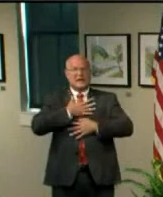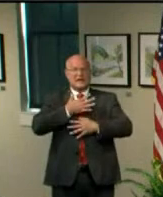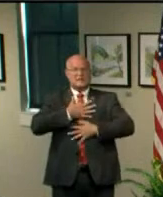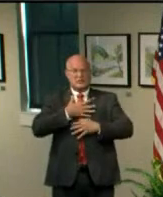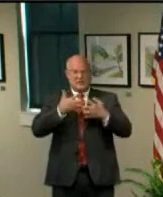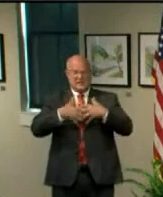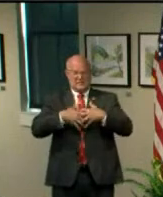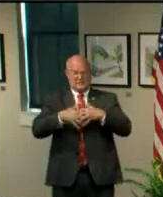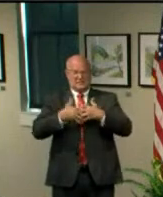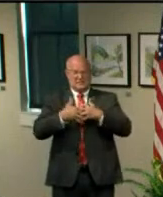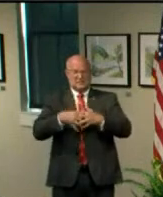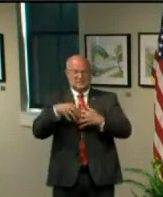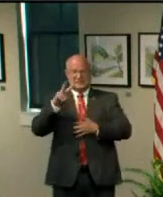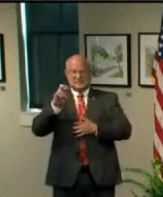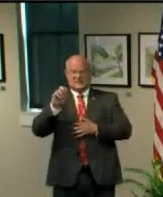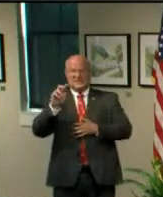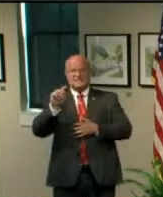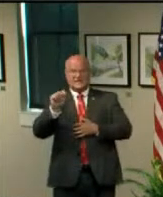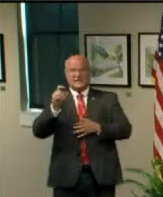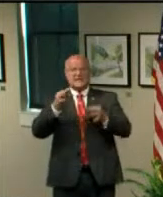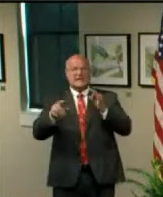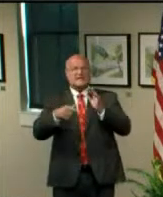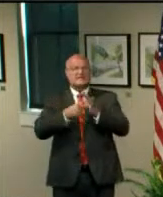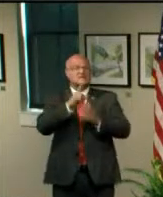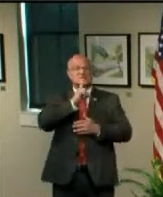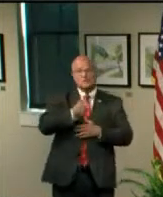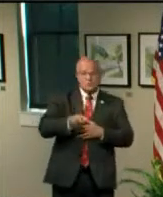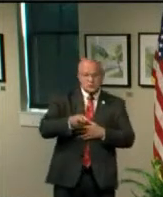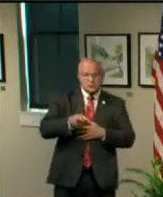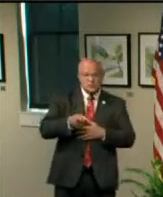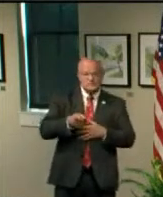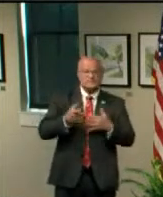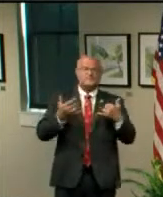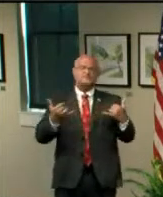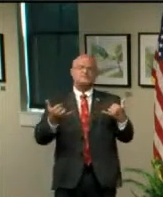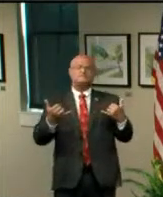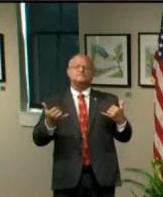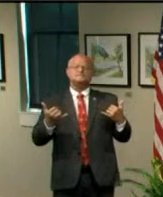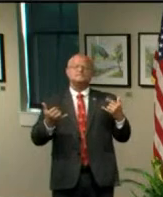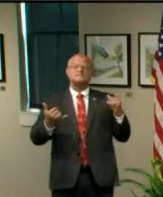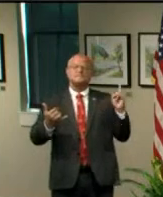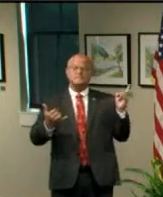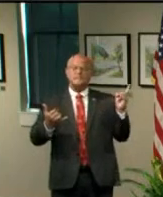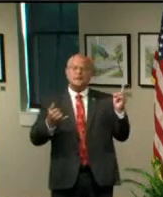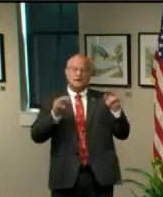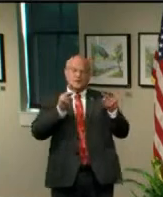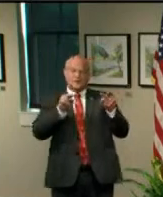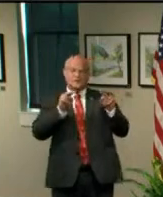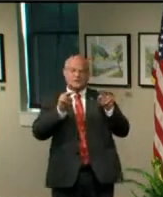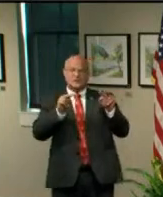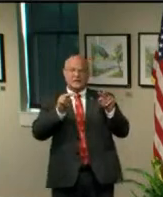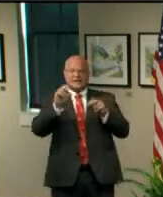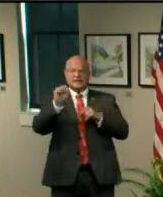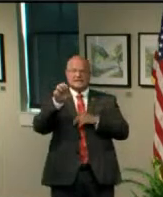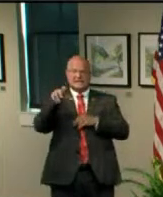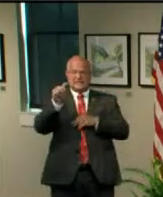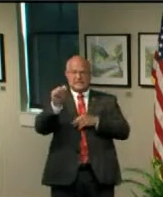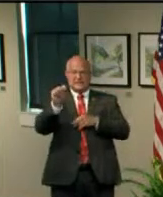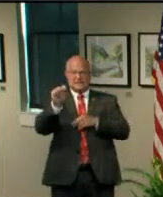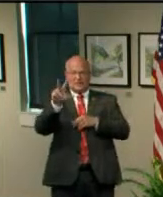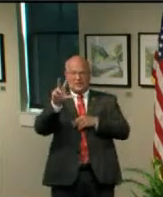in Arkansas if these projections were true. Now, if you look at